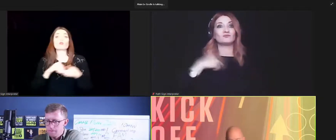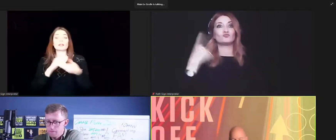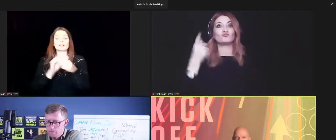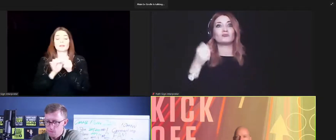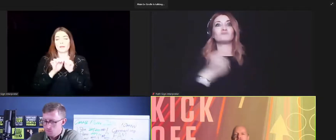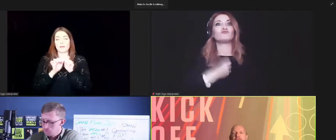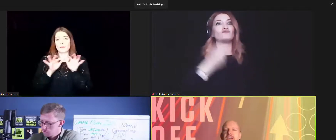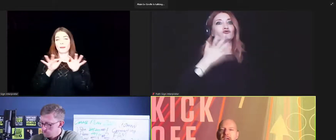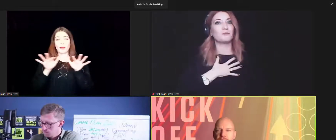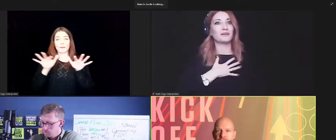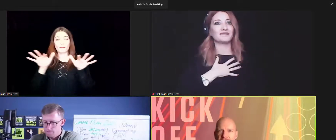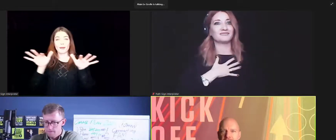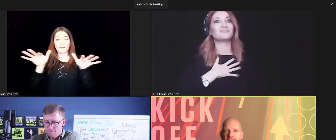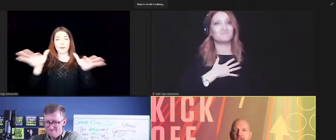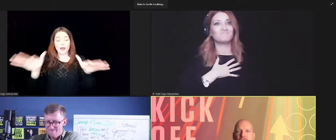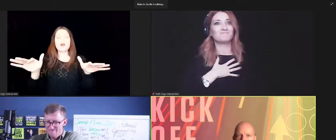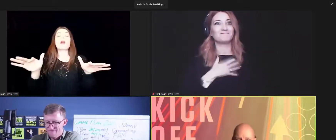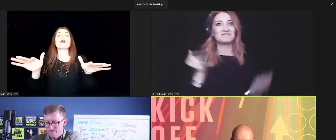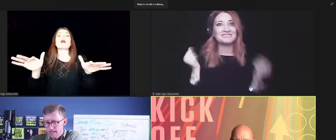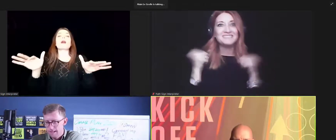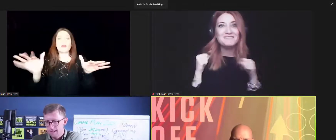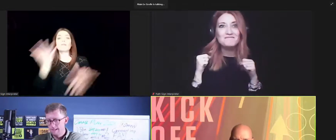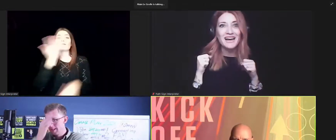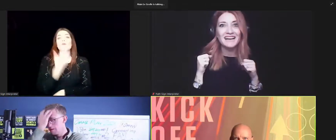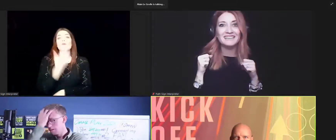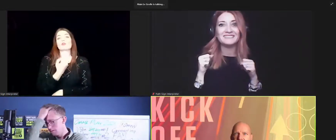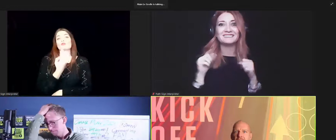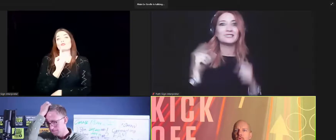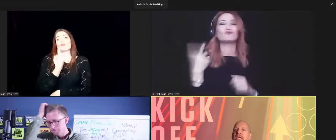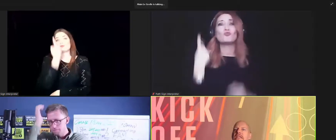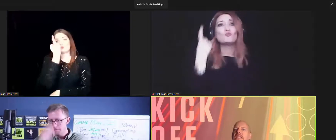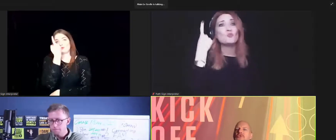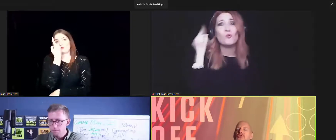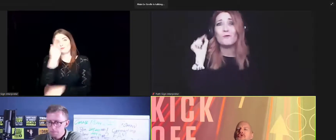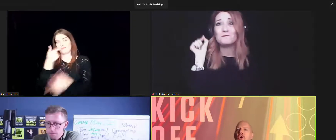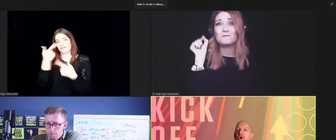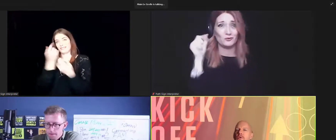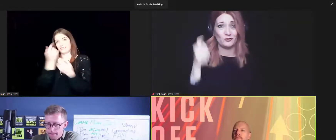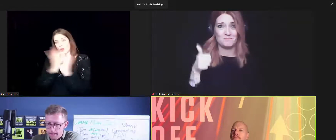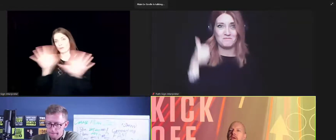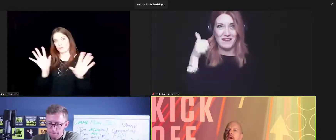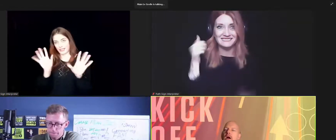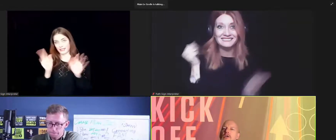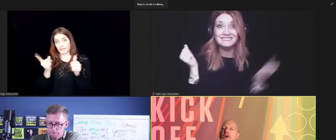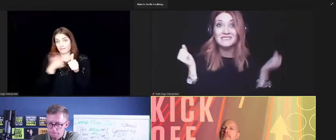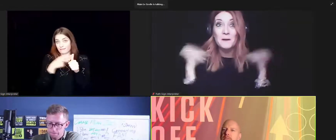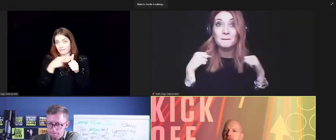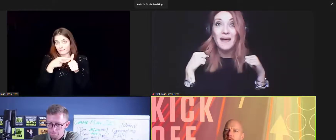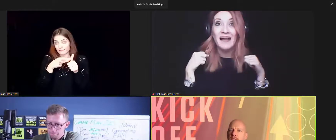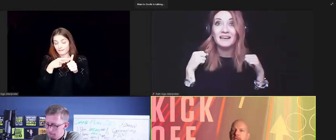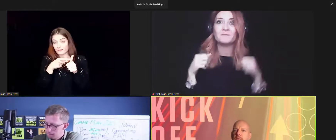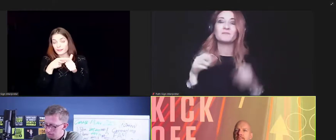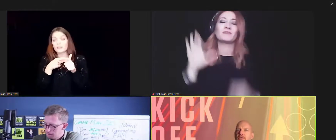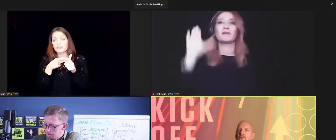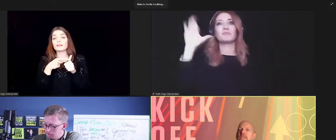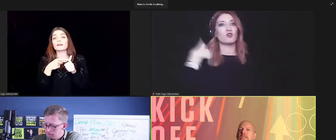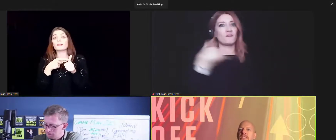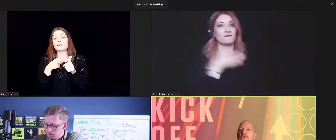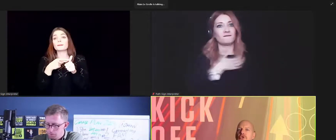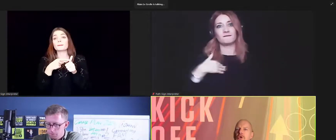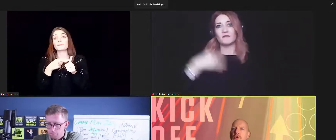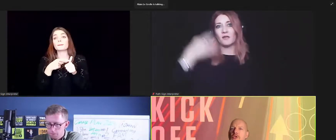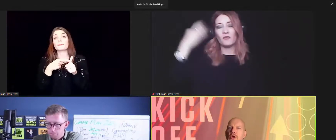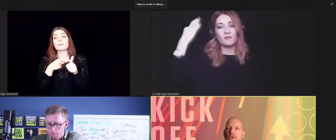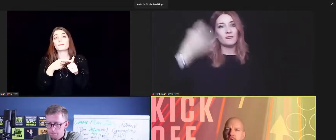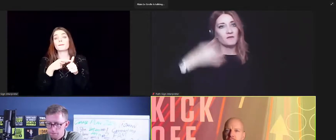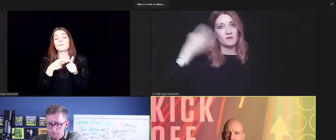by the way. But the first thing to say thank you, we need to show our commitment, but we need